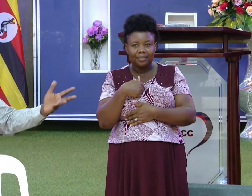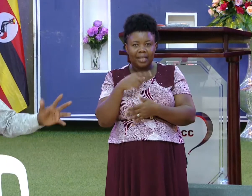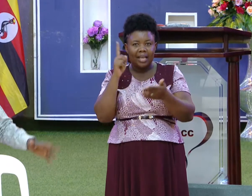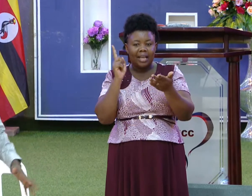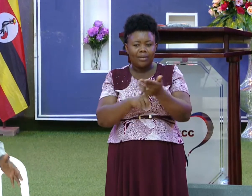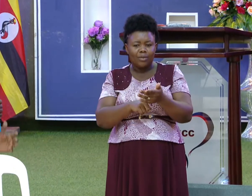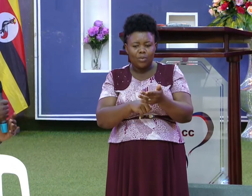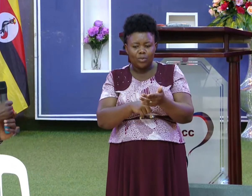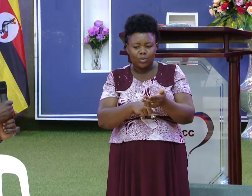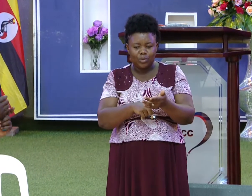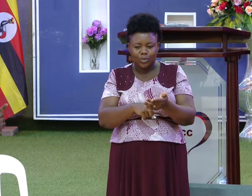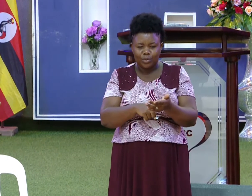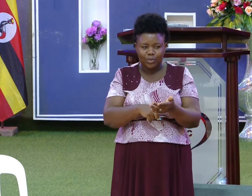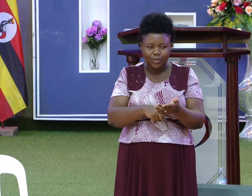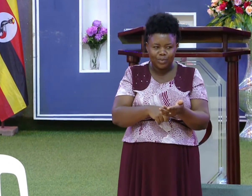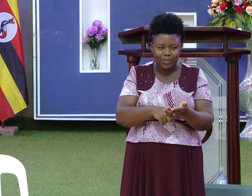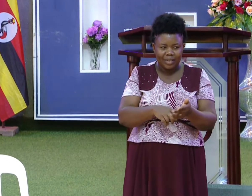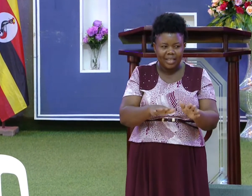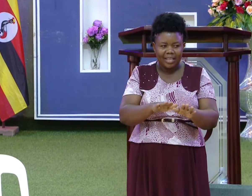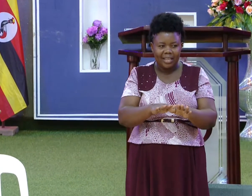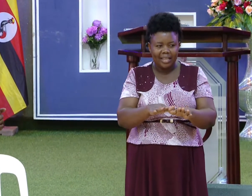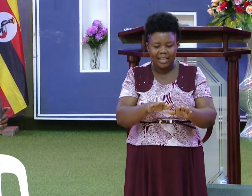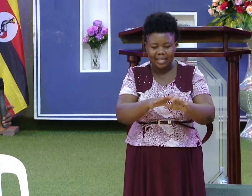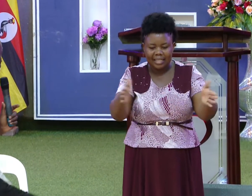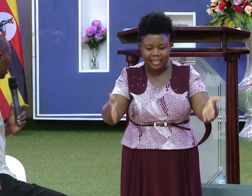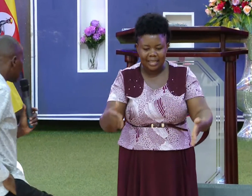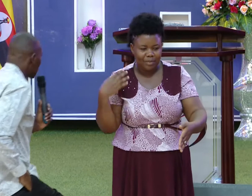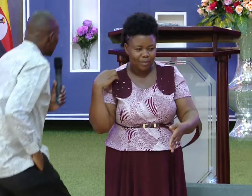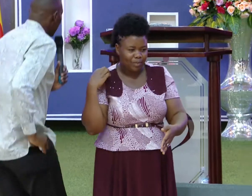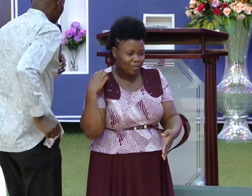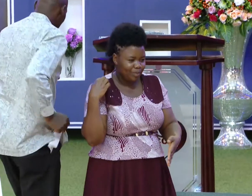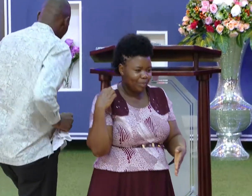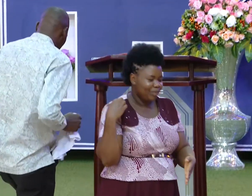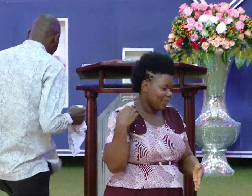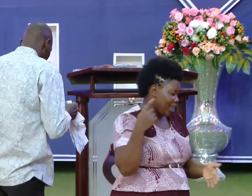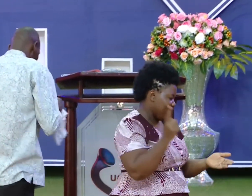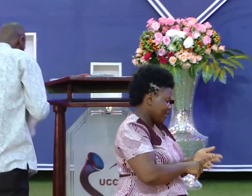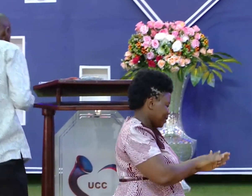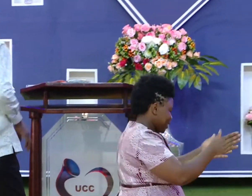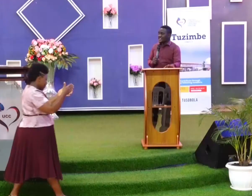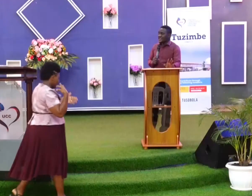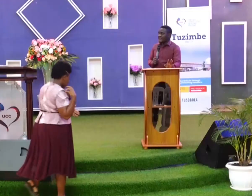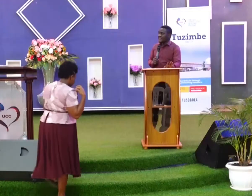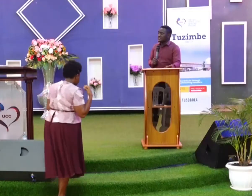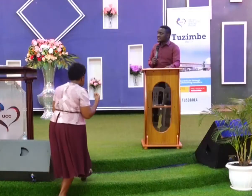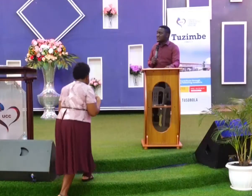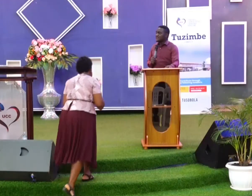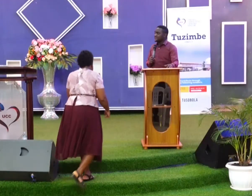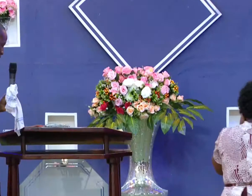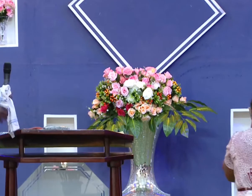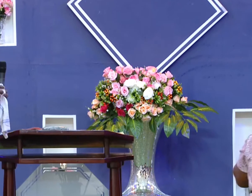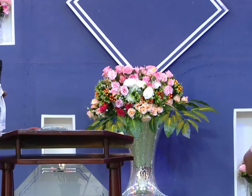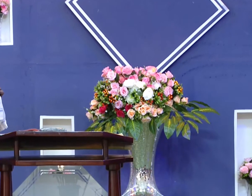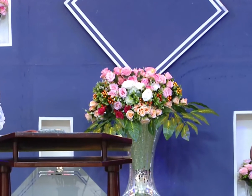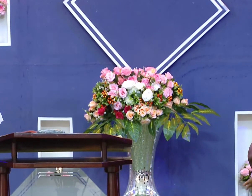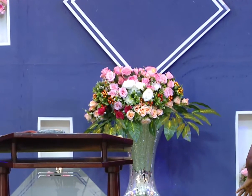I bought these table covers, chair covers. I bought my chair